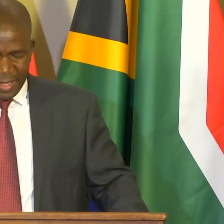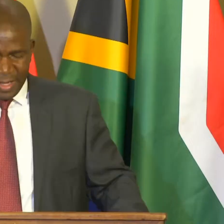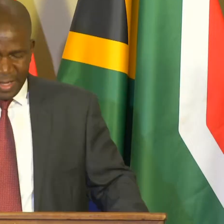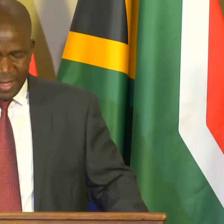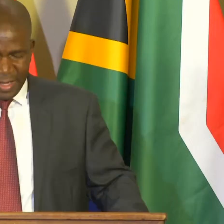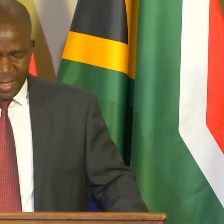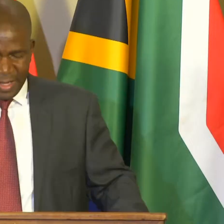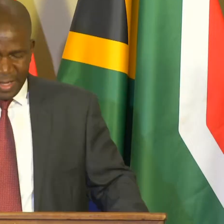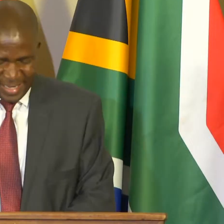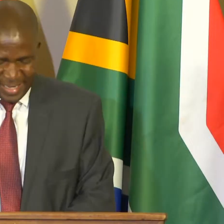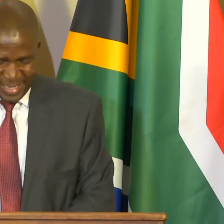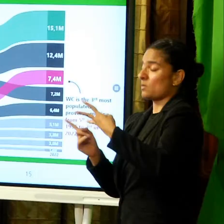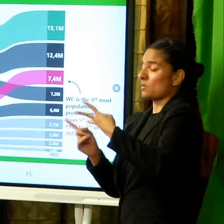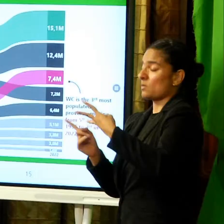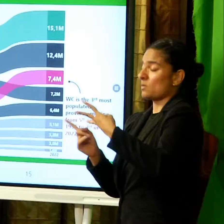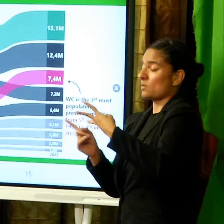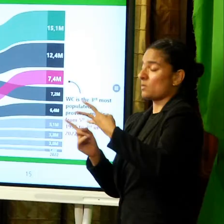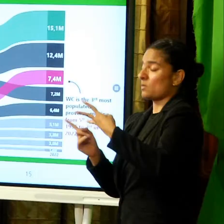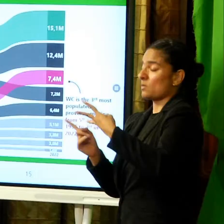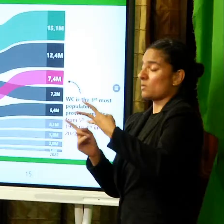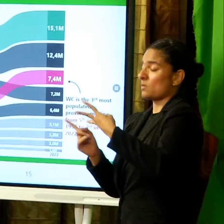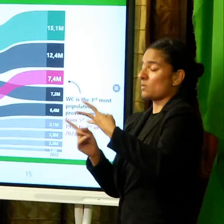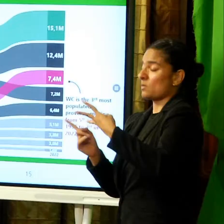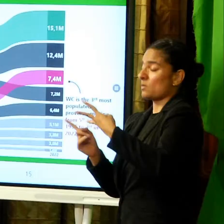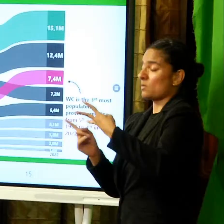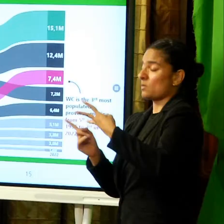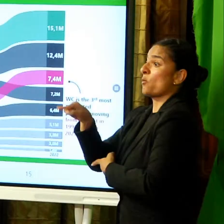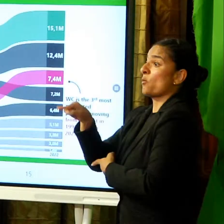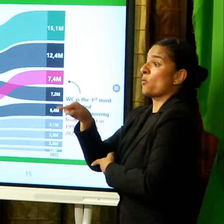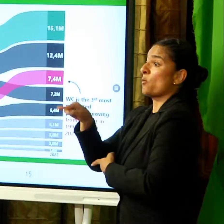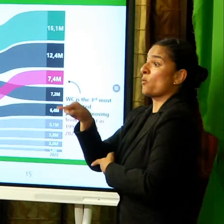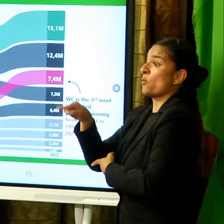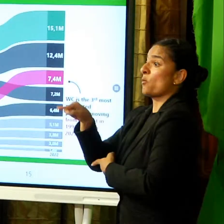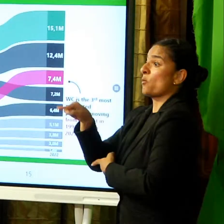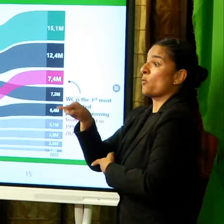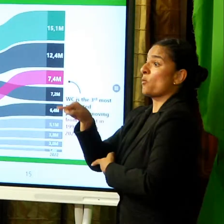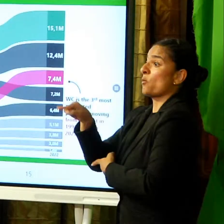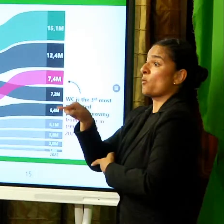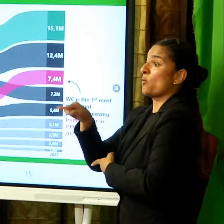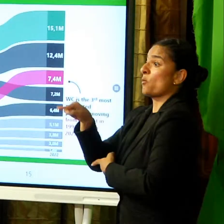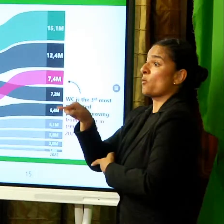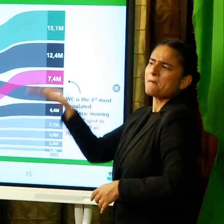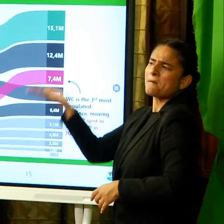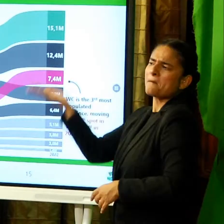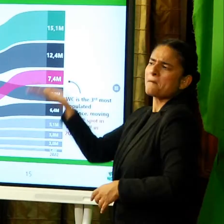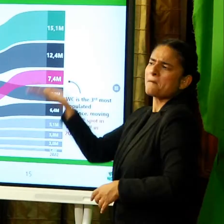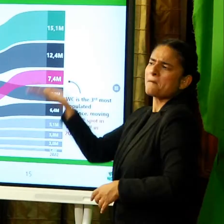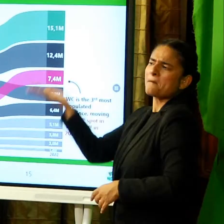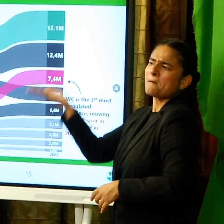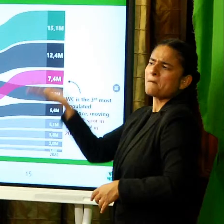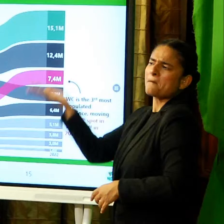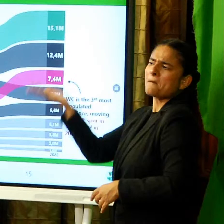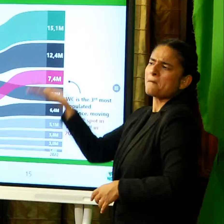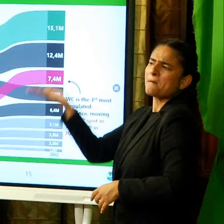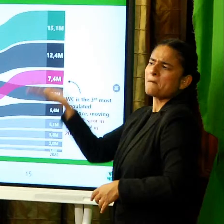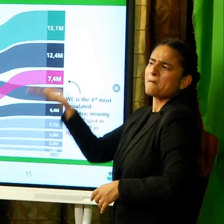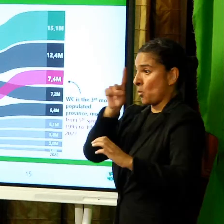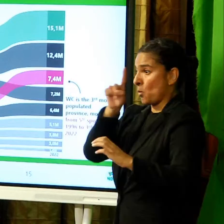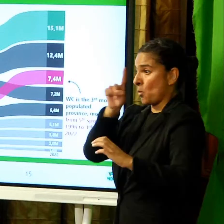us look at the provinces, which was number 5 in